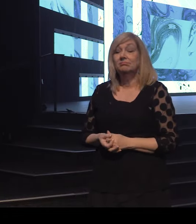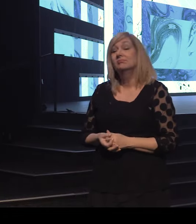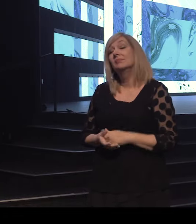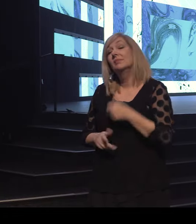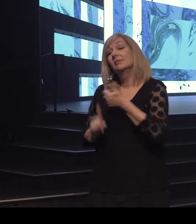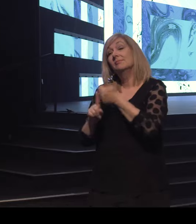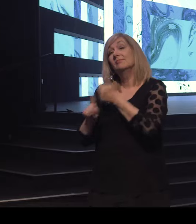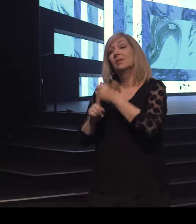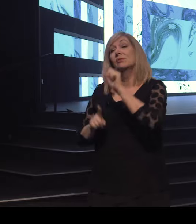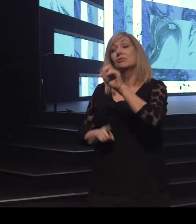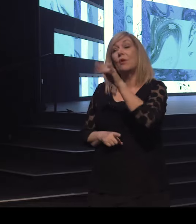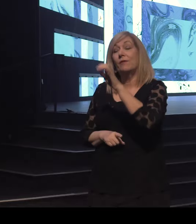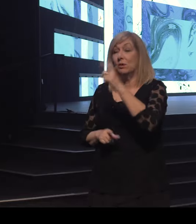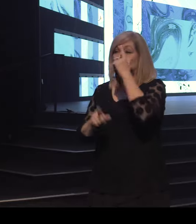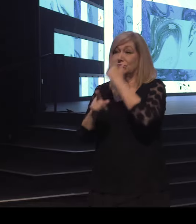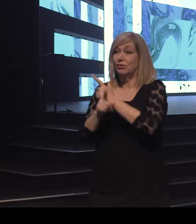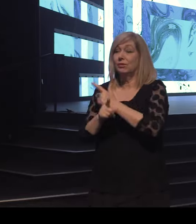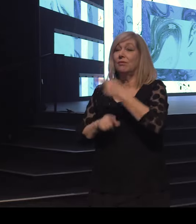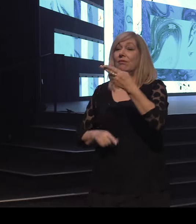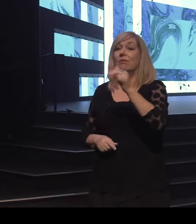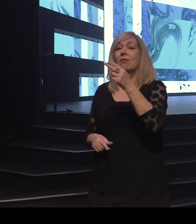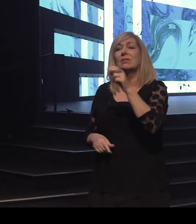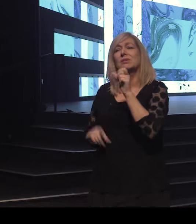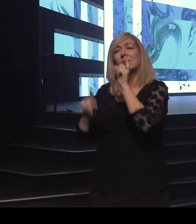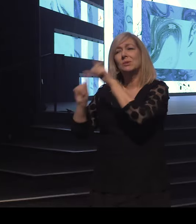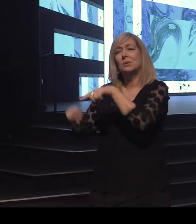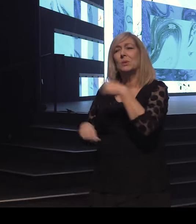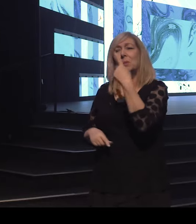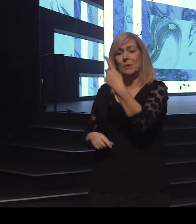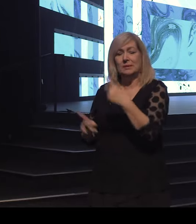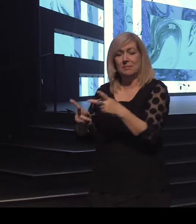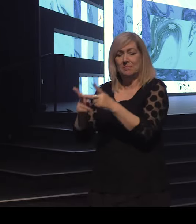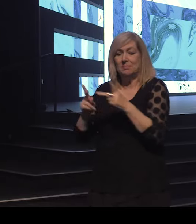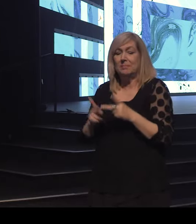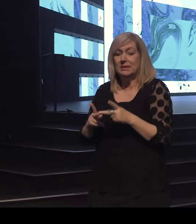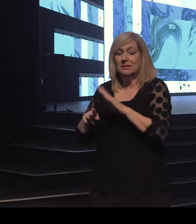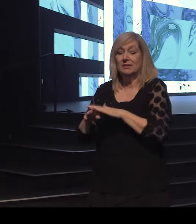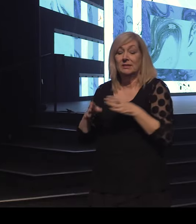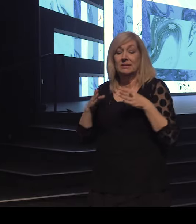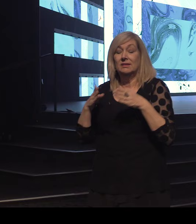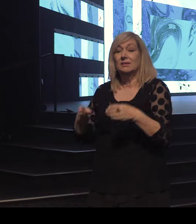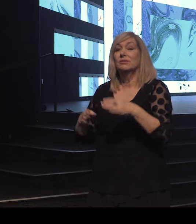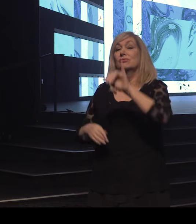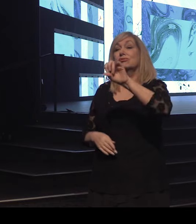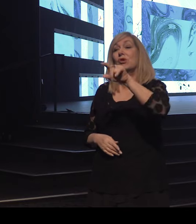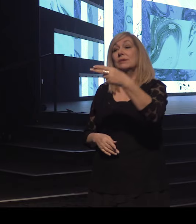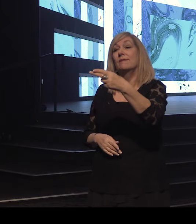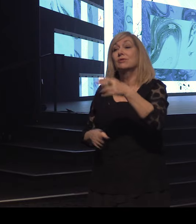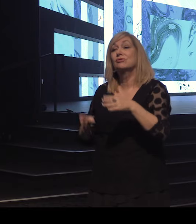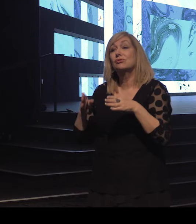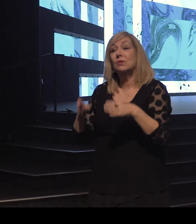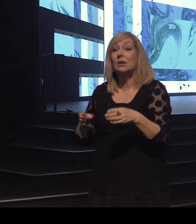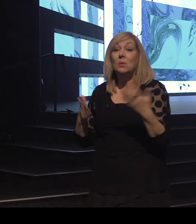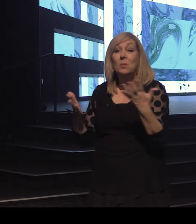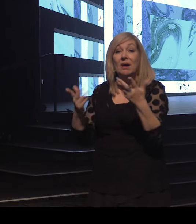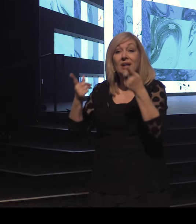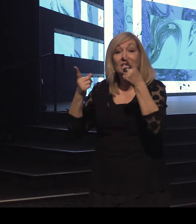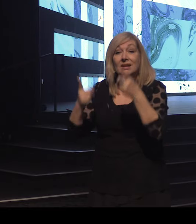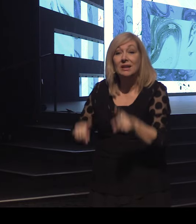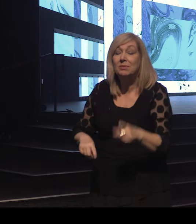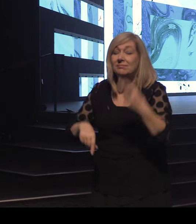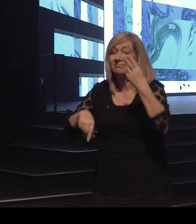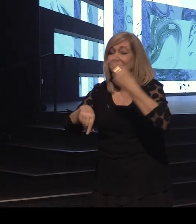Sophie and her brother Hans rented a small student flat in this house on Franz Josef Street. And what happened here was nothing short